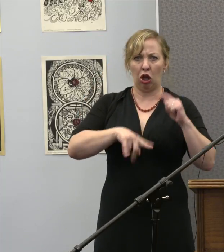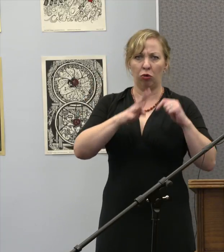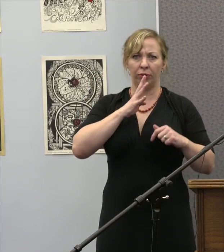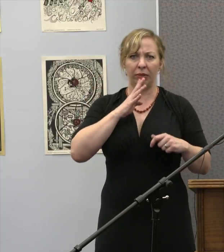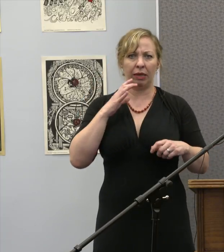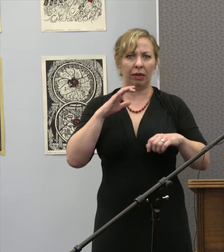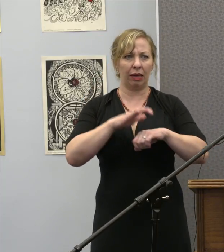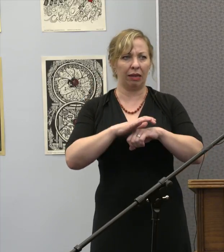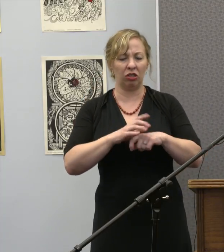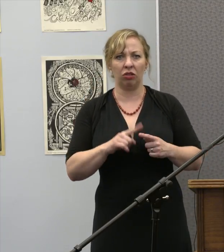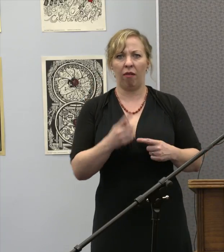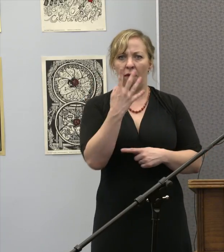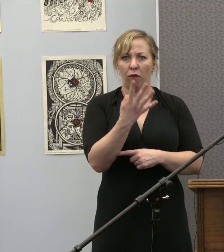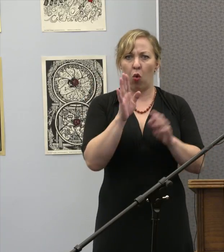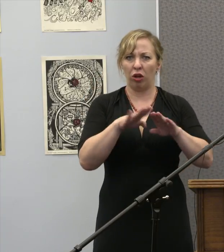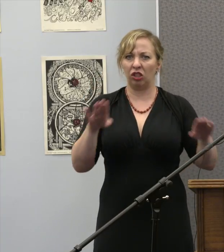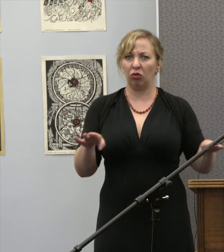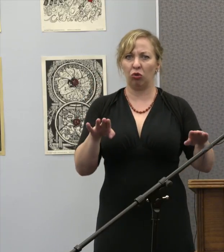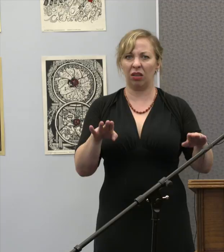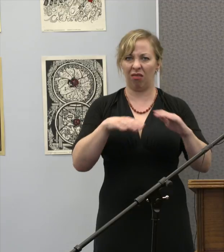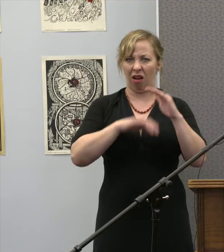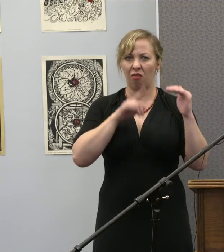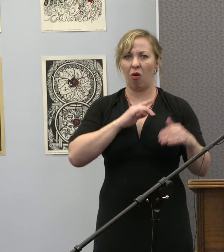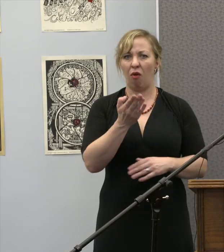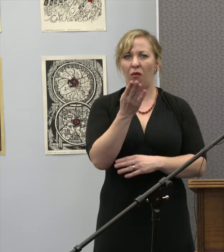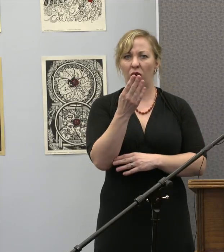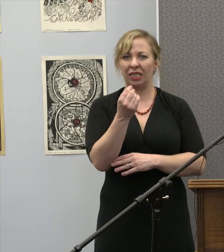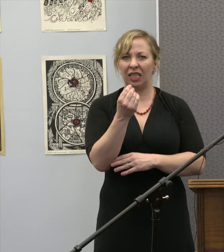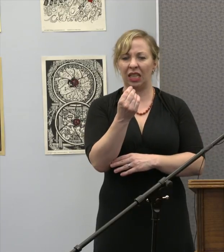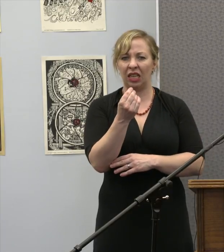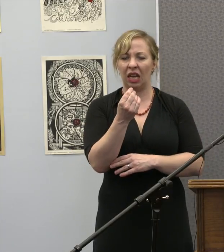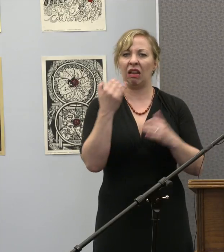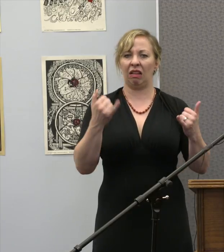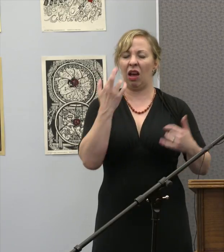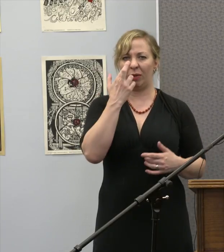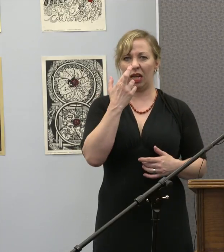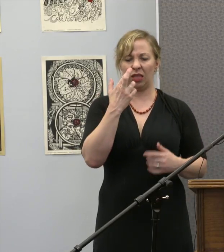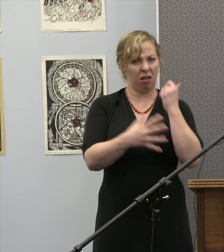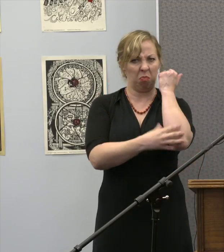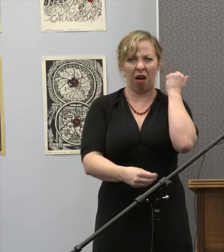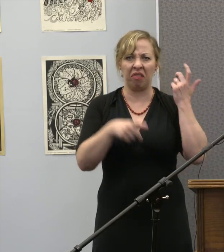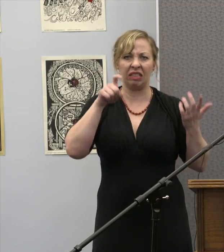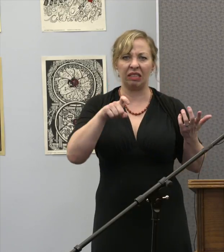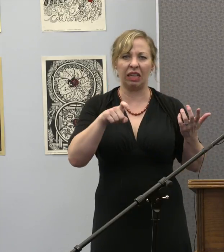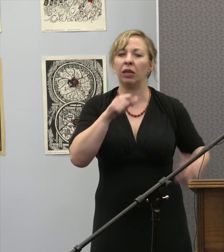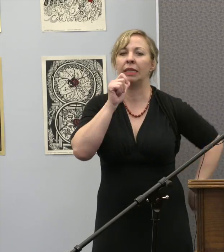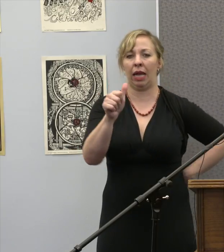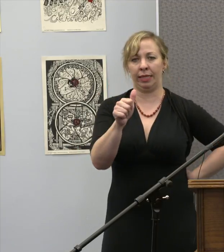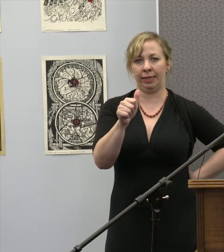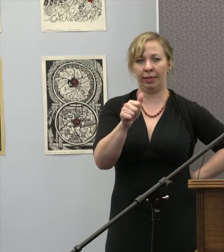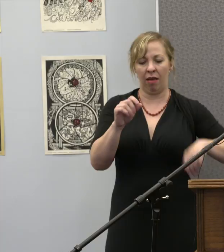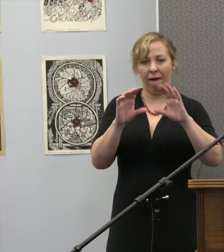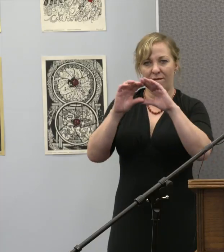13. But what I've realized is that that's not necessary. Poverty is not necessary. A few are allowed to hoard the wealth, And that's what we